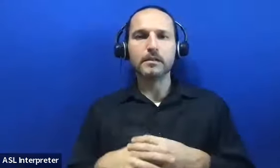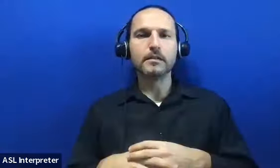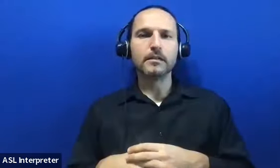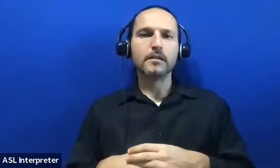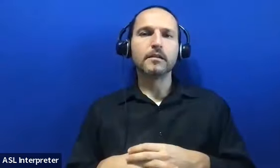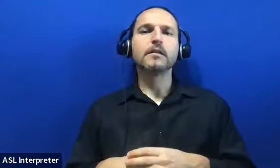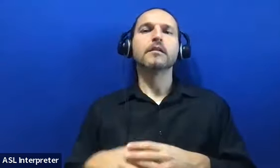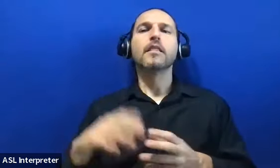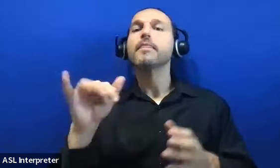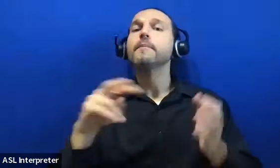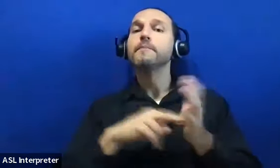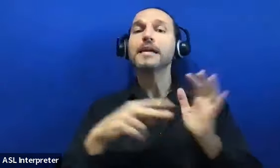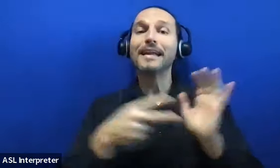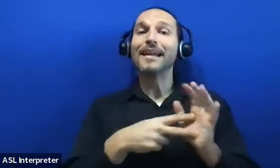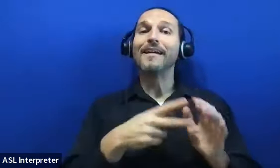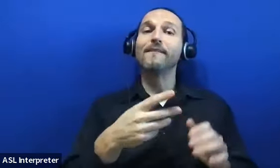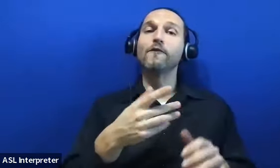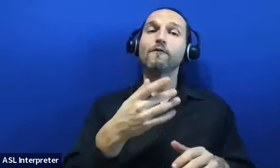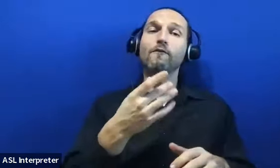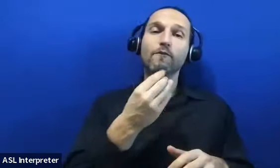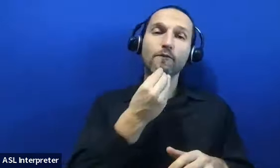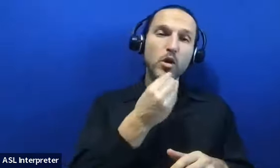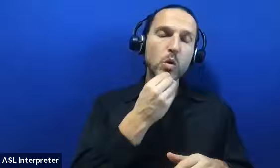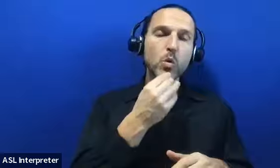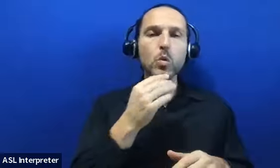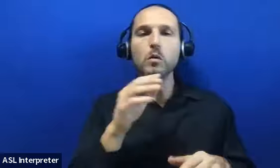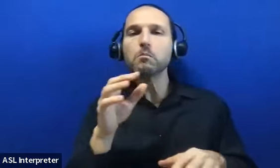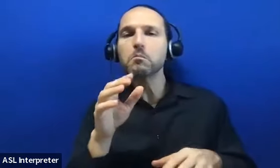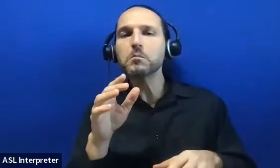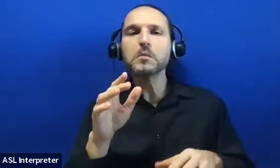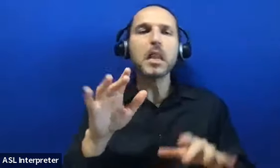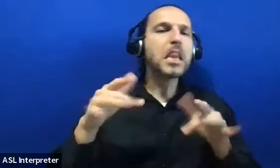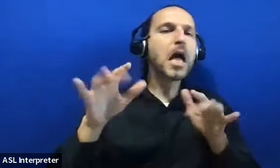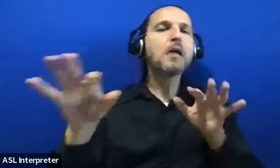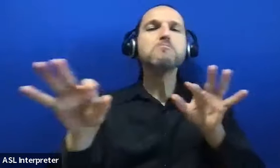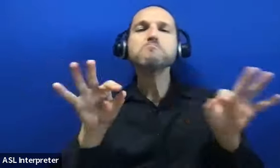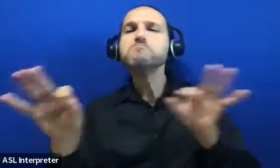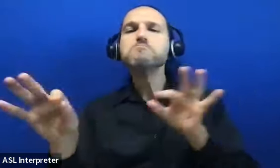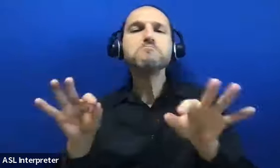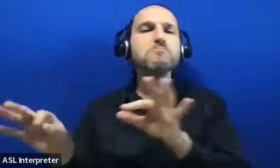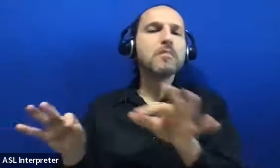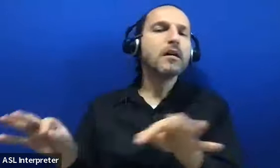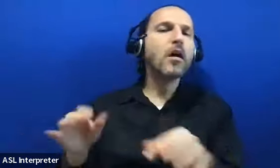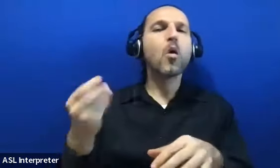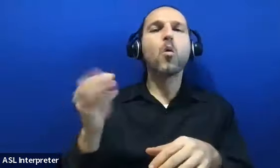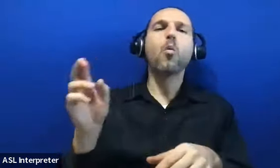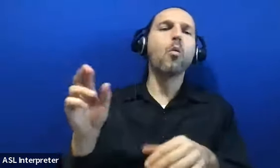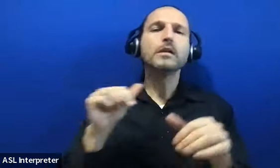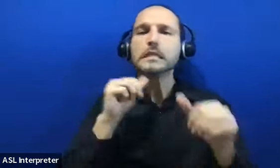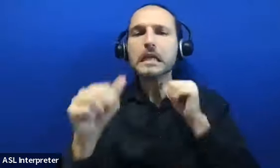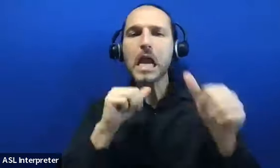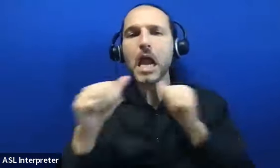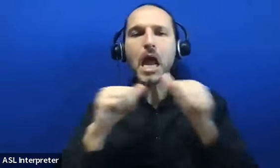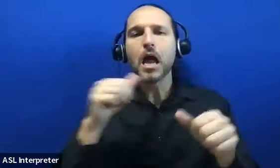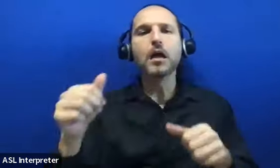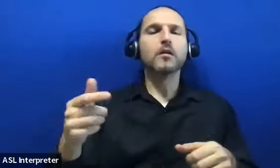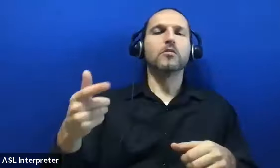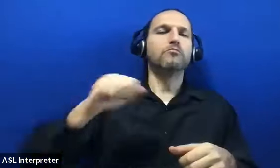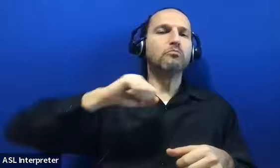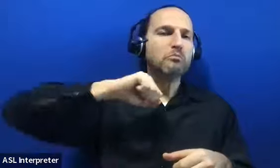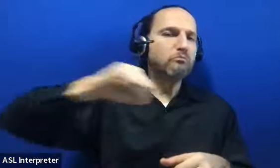And this can result in food selectivity or refusal, right? So only being comfortable or wanting certain foods or just